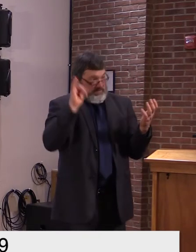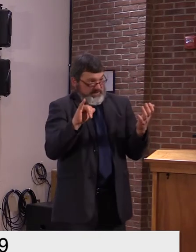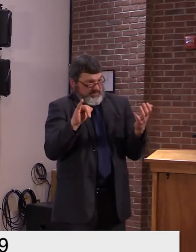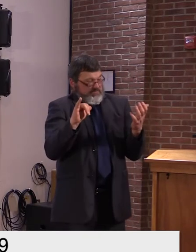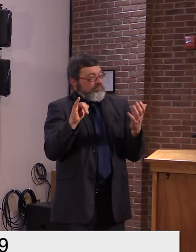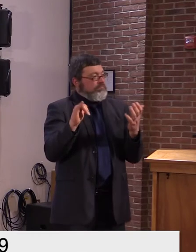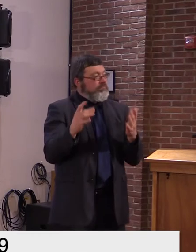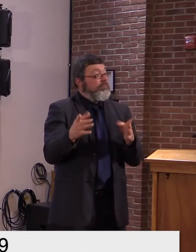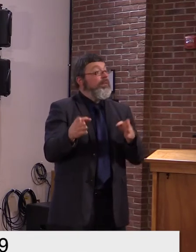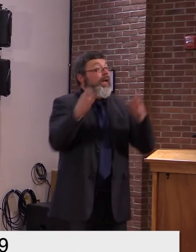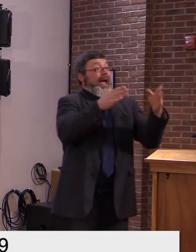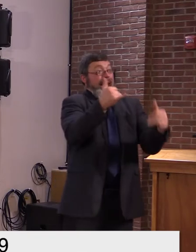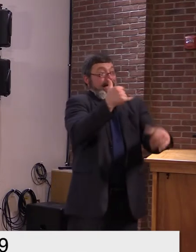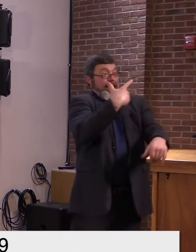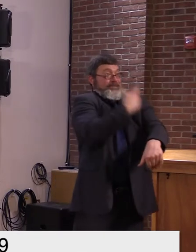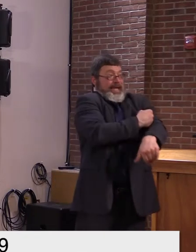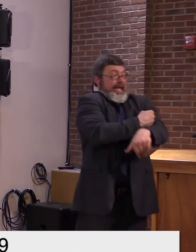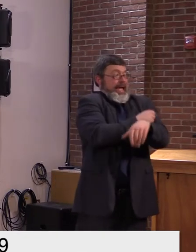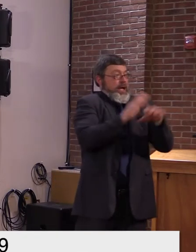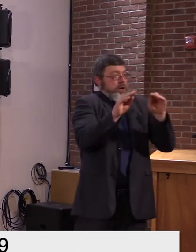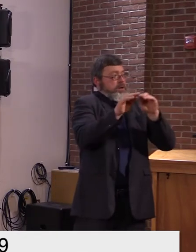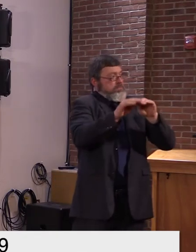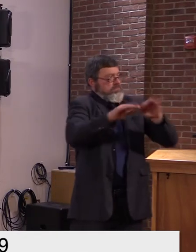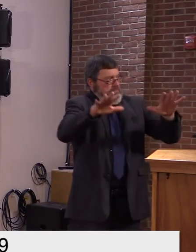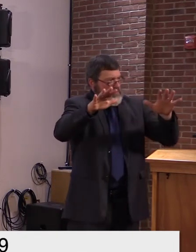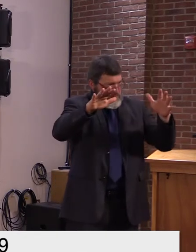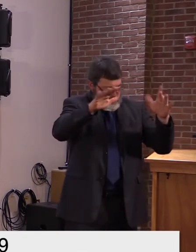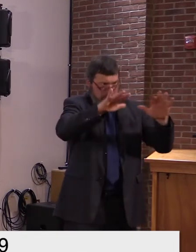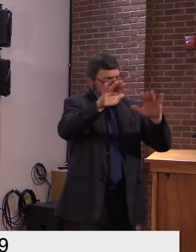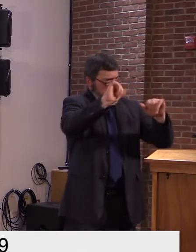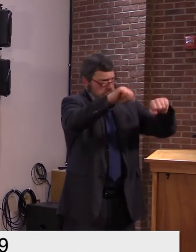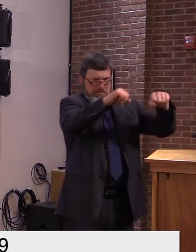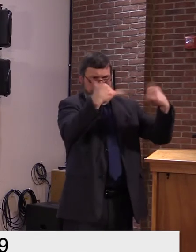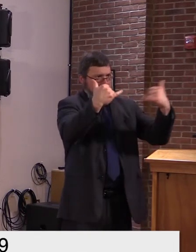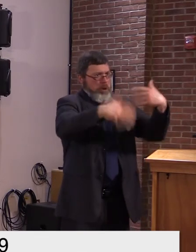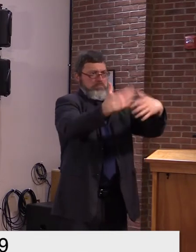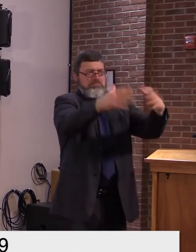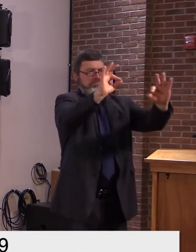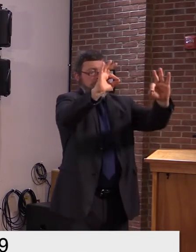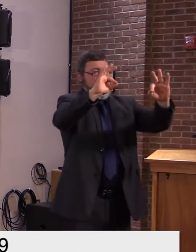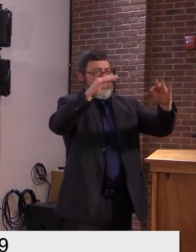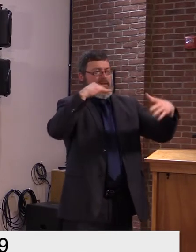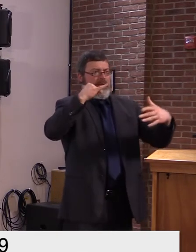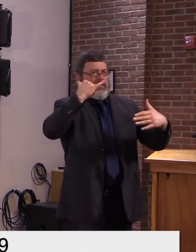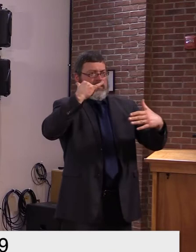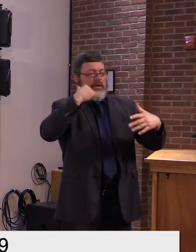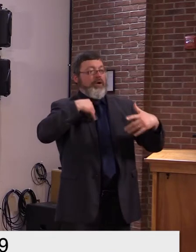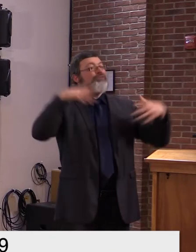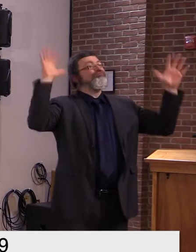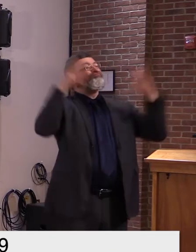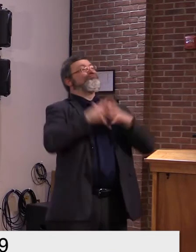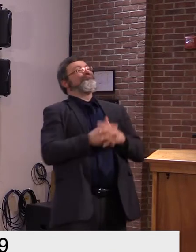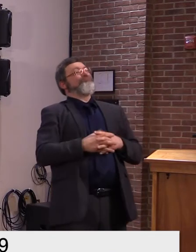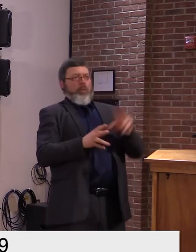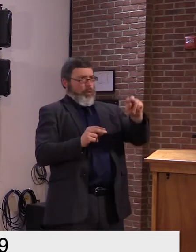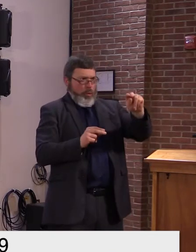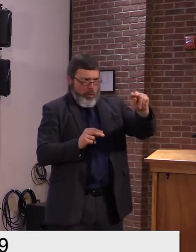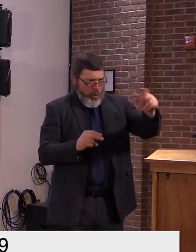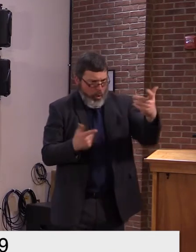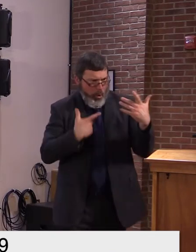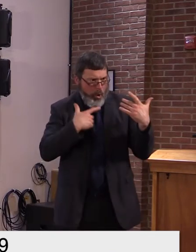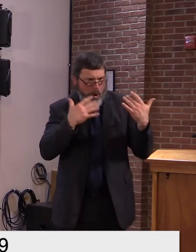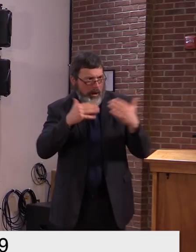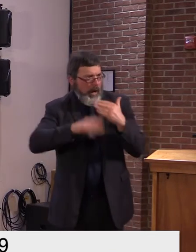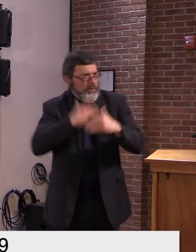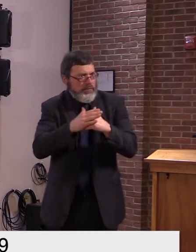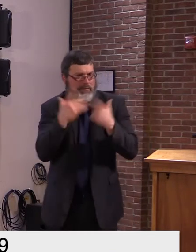self-sustaining recovery. We are in reach of a self-sustaining recovery. But if we don't help those